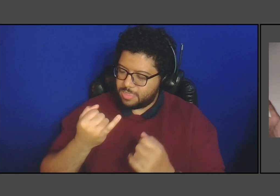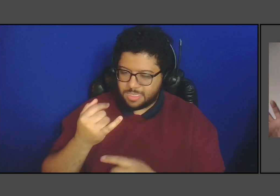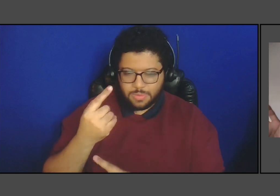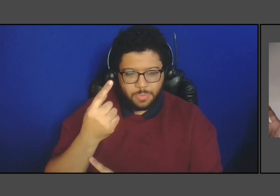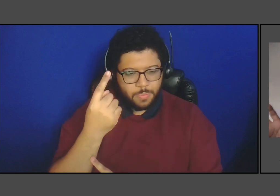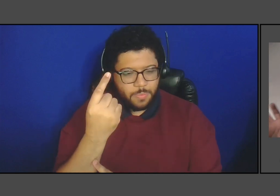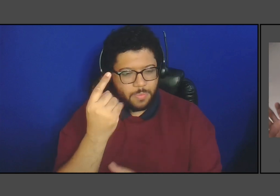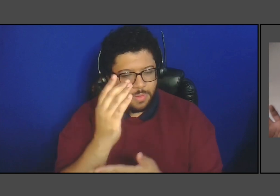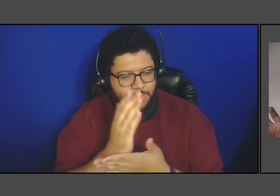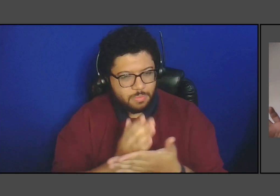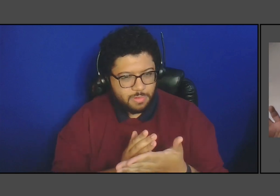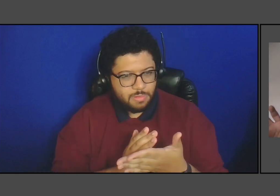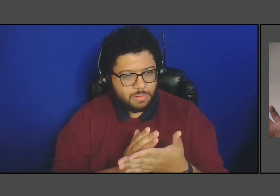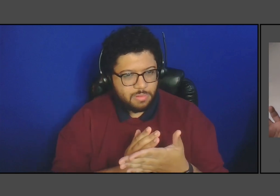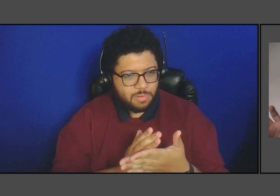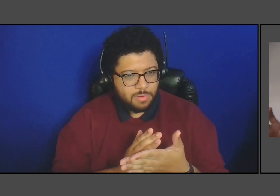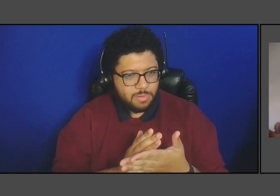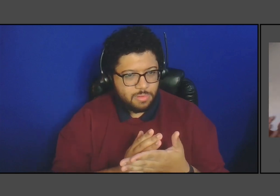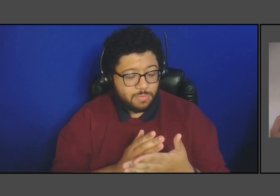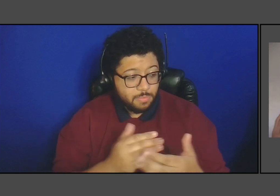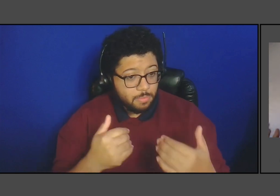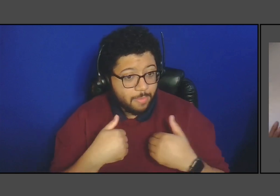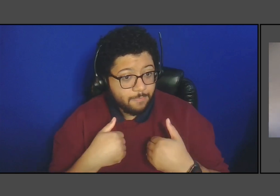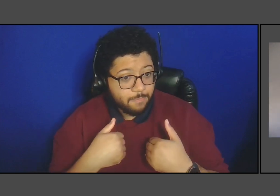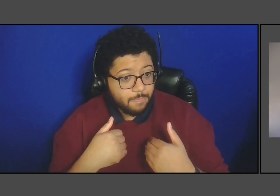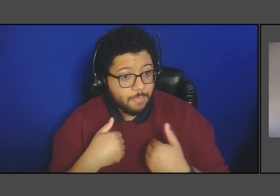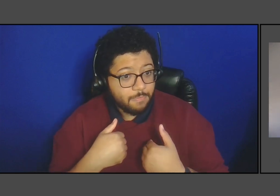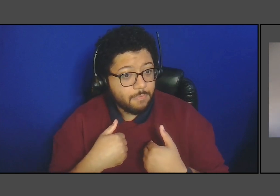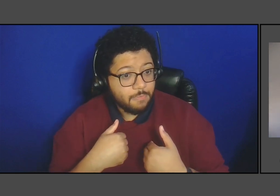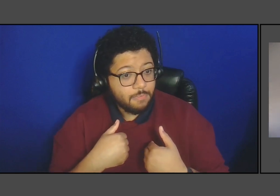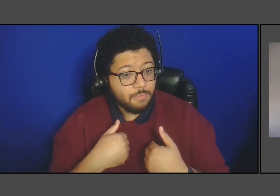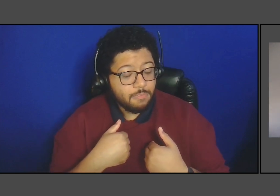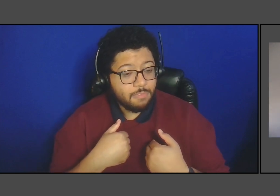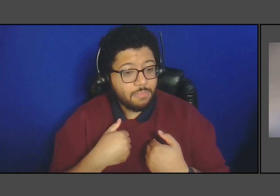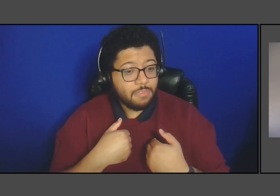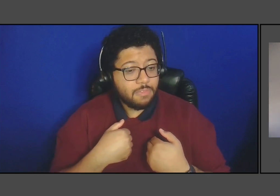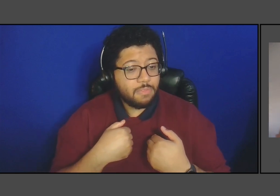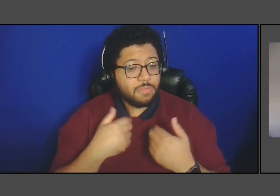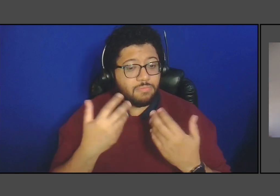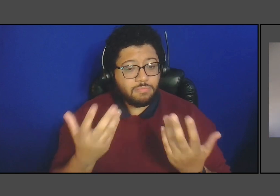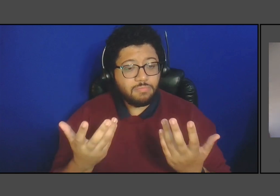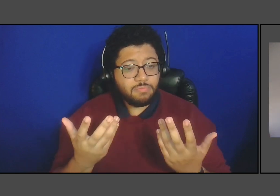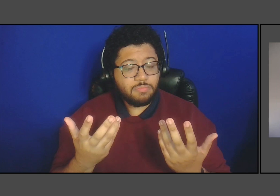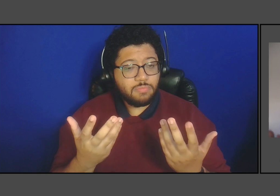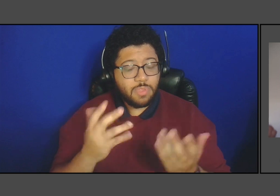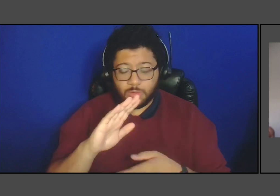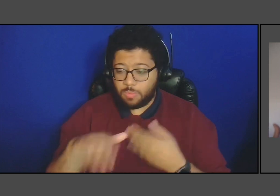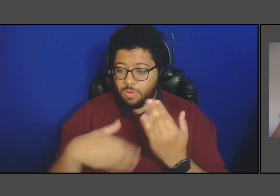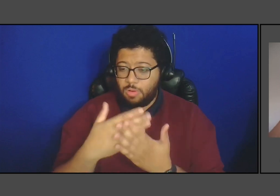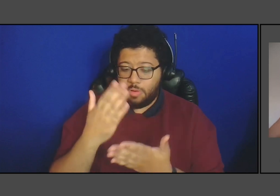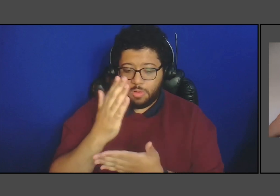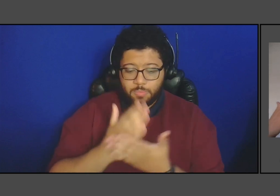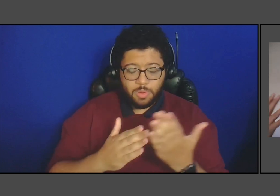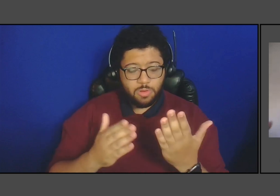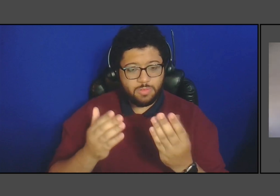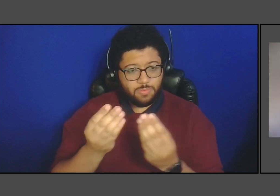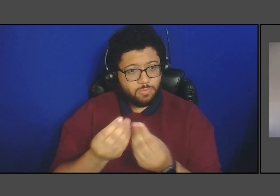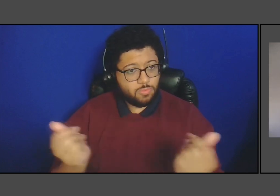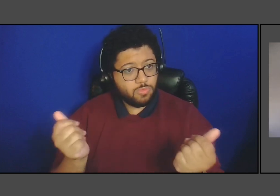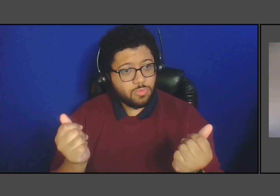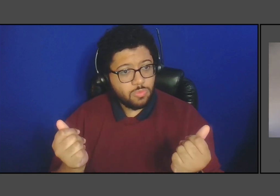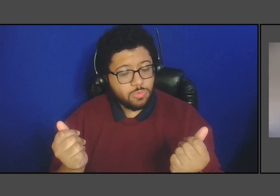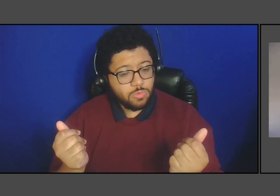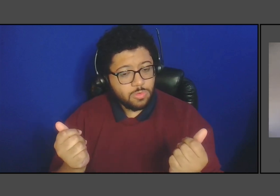and we have that now. So I would ask, we are all part of the solution of how we can create a